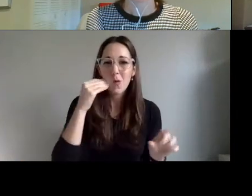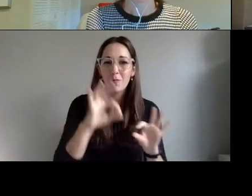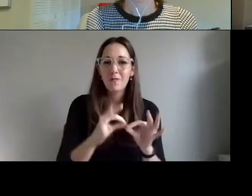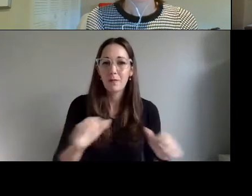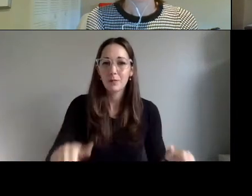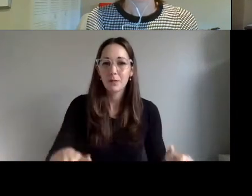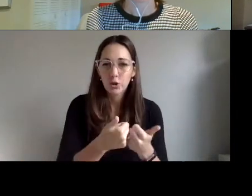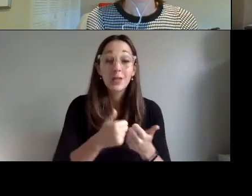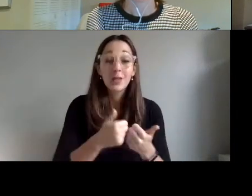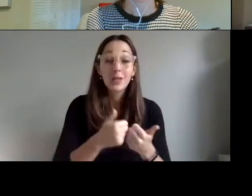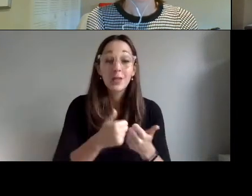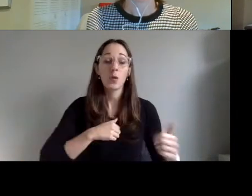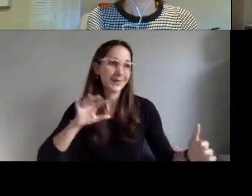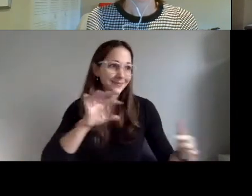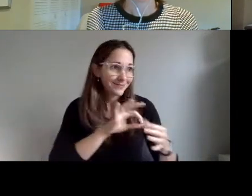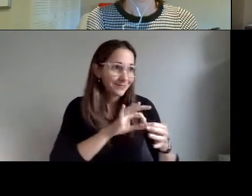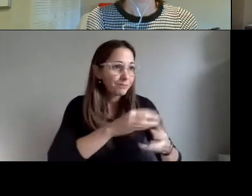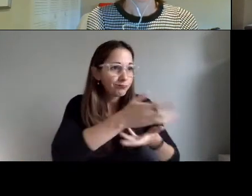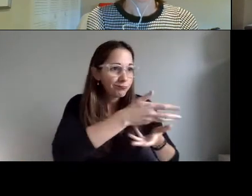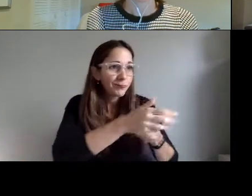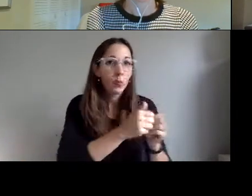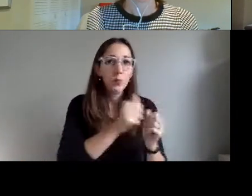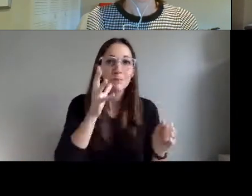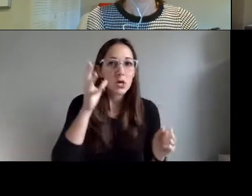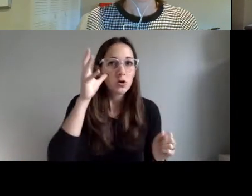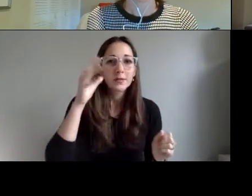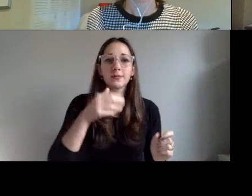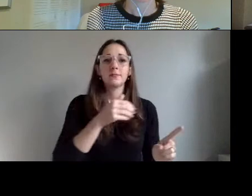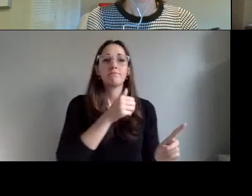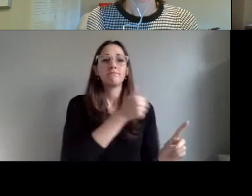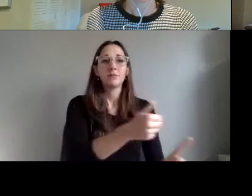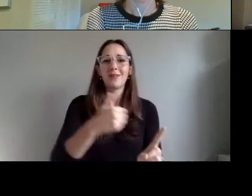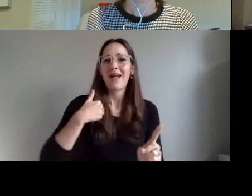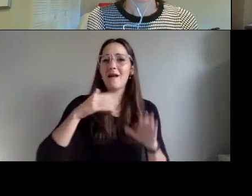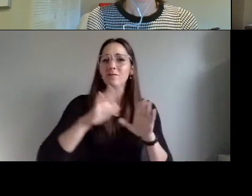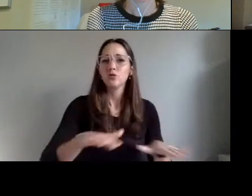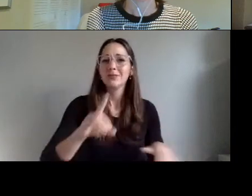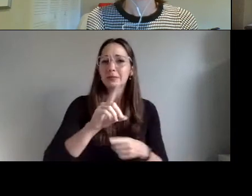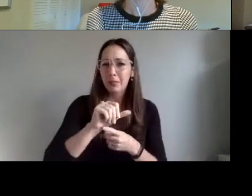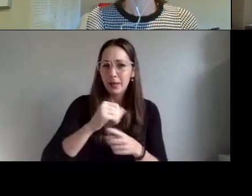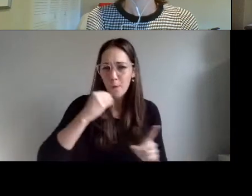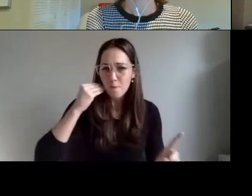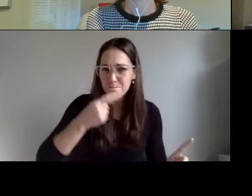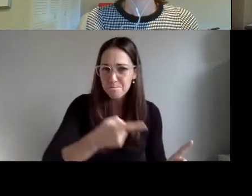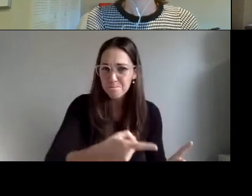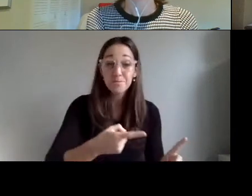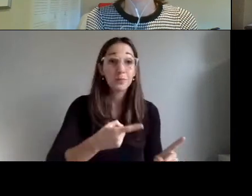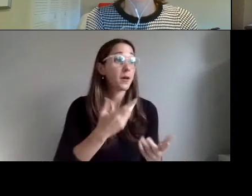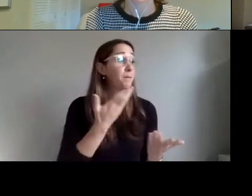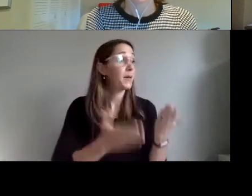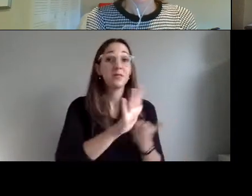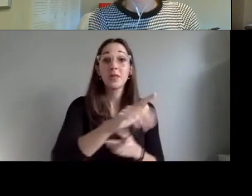needs adaptation, means easy reading language. It might need special videos narrated in